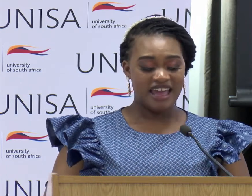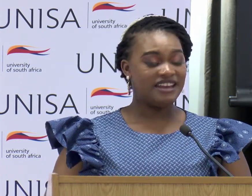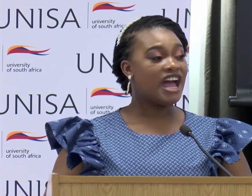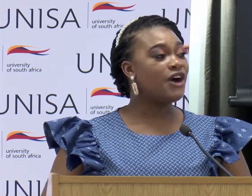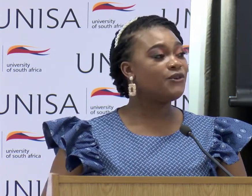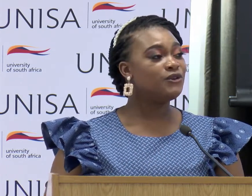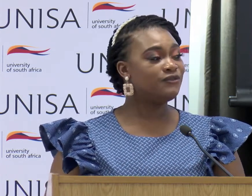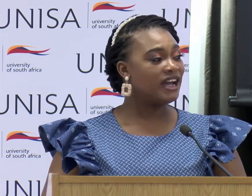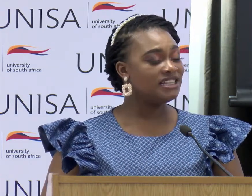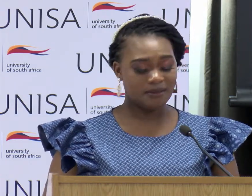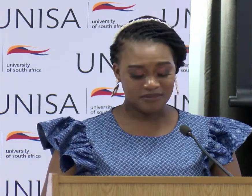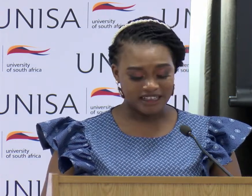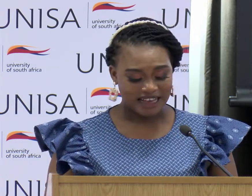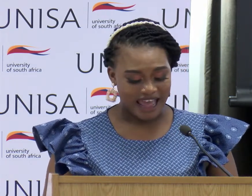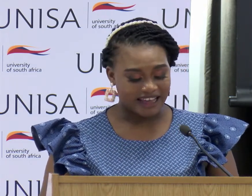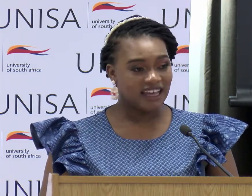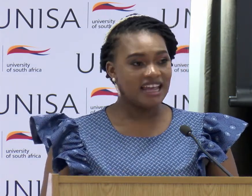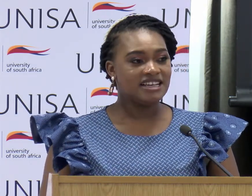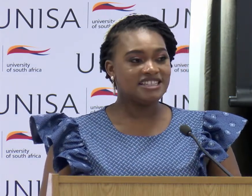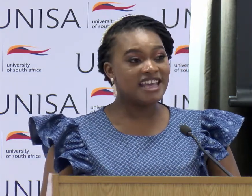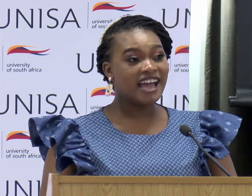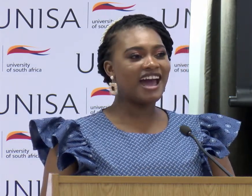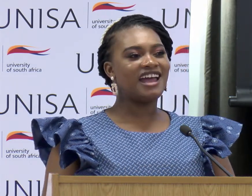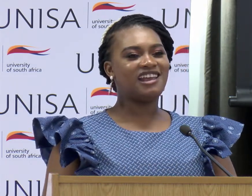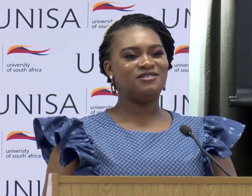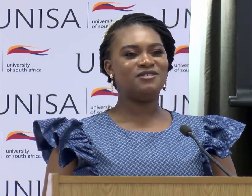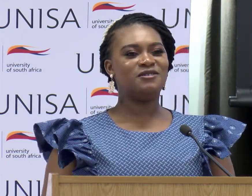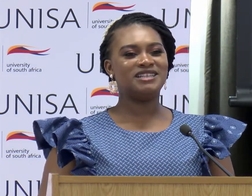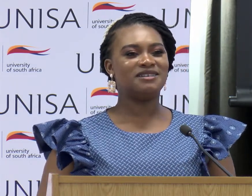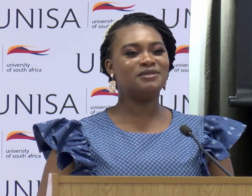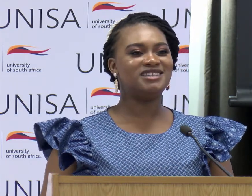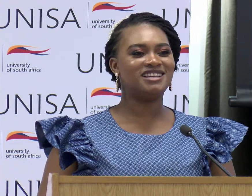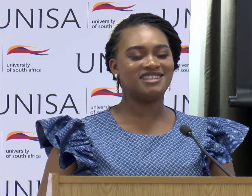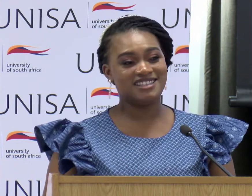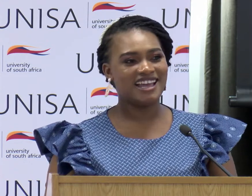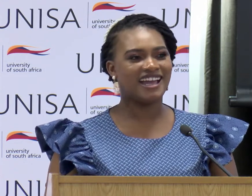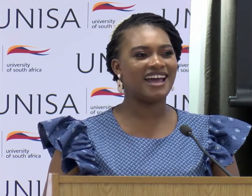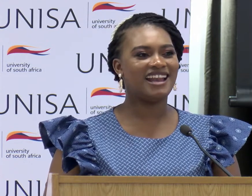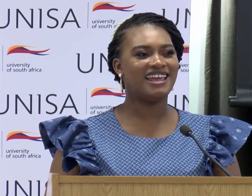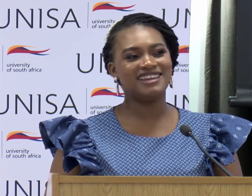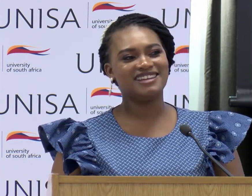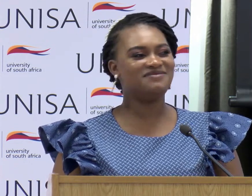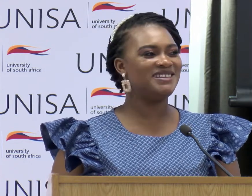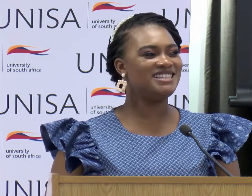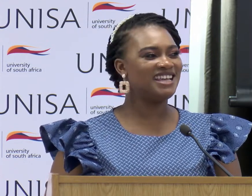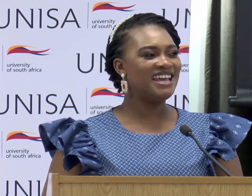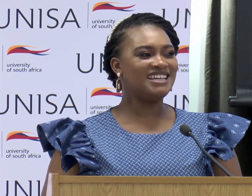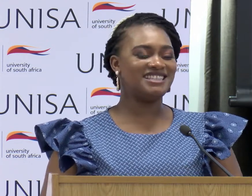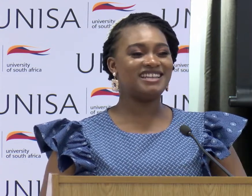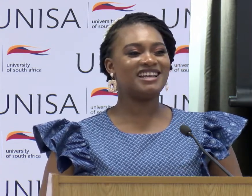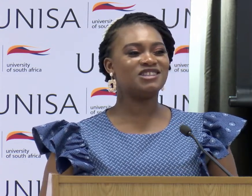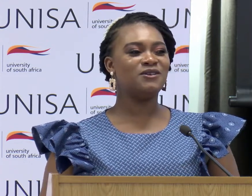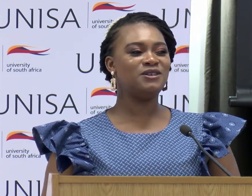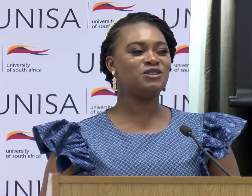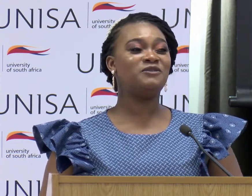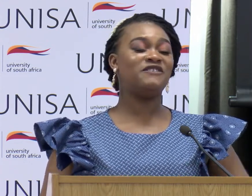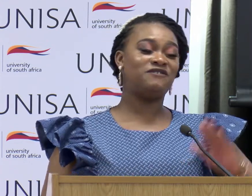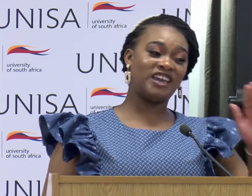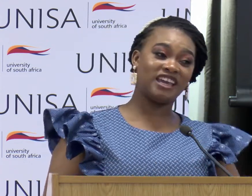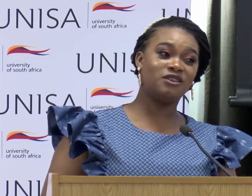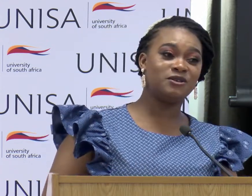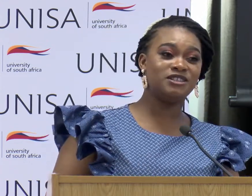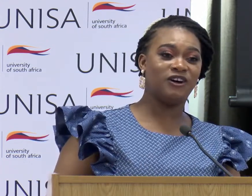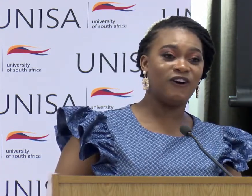again. Now you'll find something like ziyakhala. You know, when somebody says ziyakhala, hey, it means it's either going to